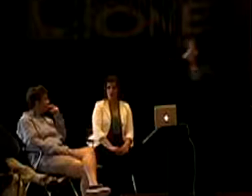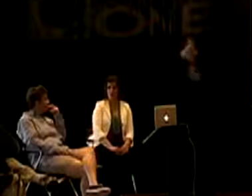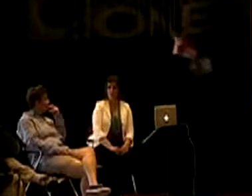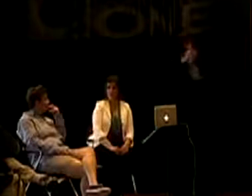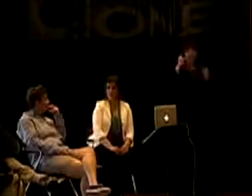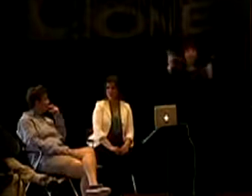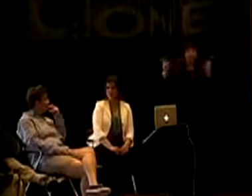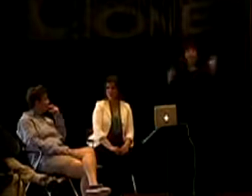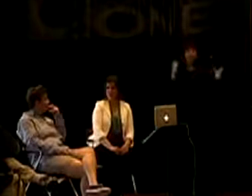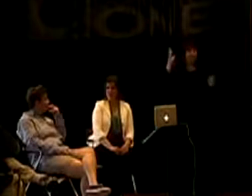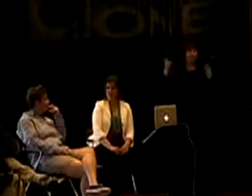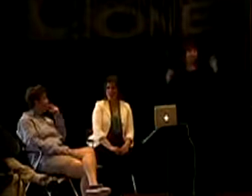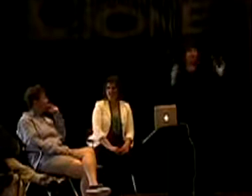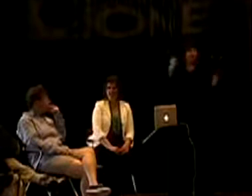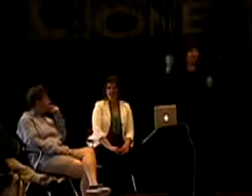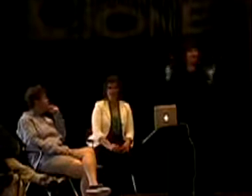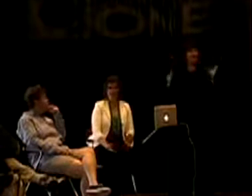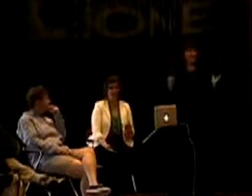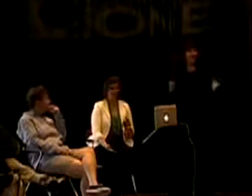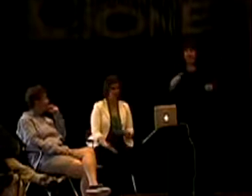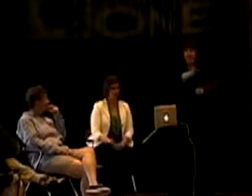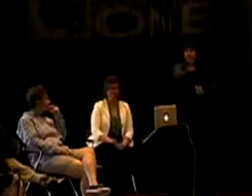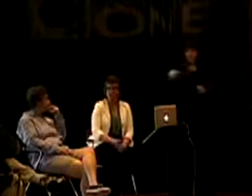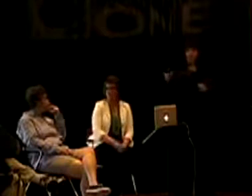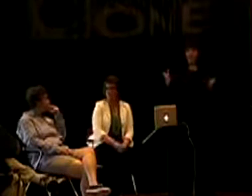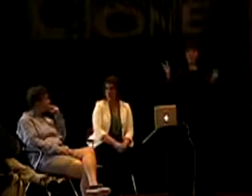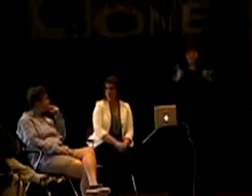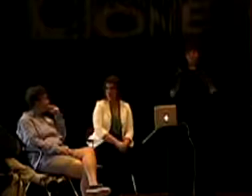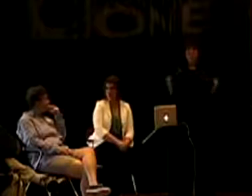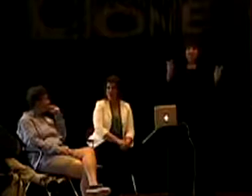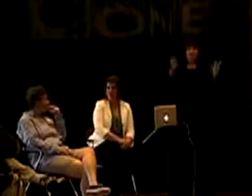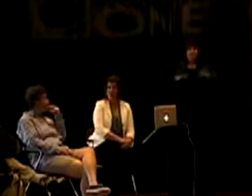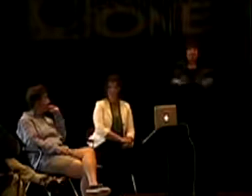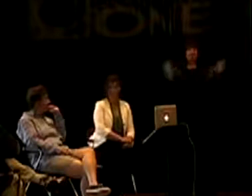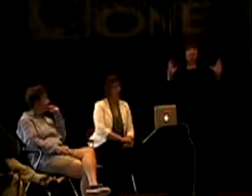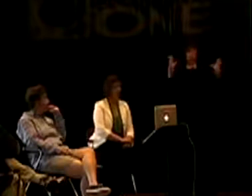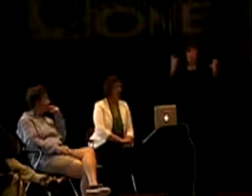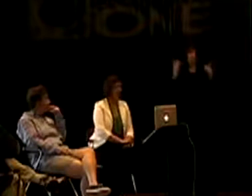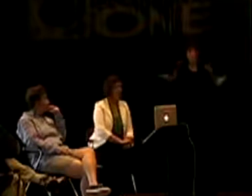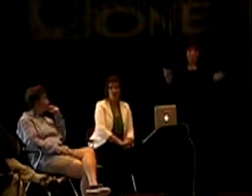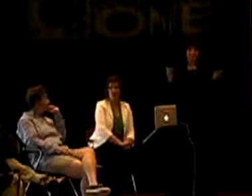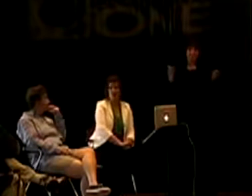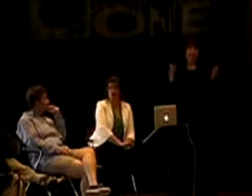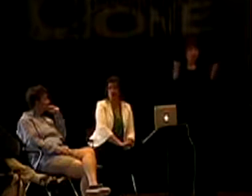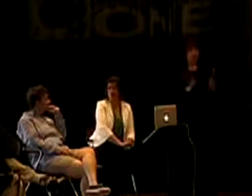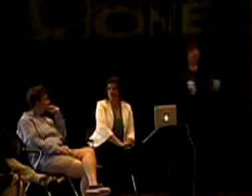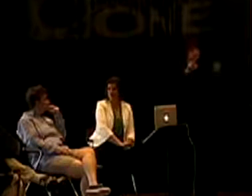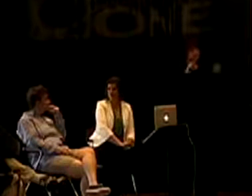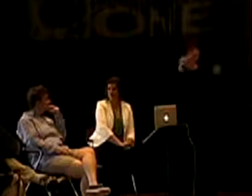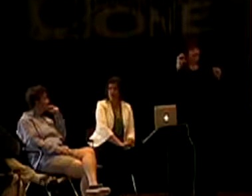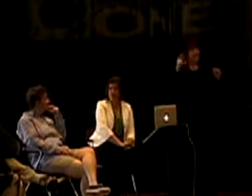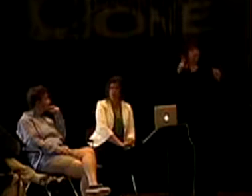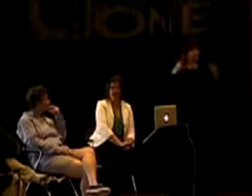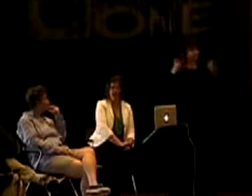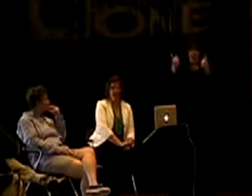to work on this play and embark on a course of ASL so that she could effectively communicate in the rehearsal